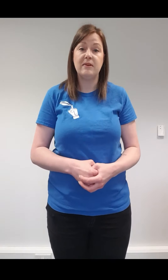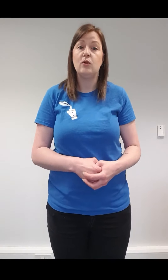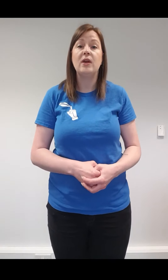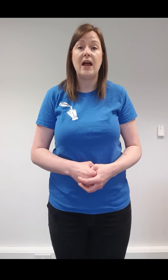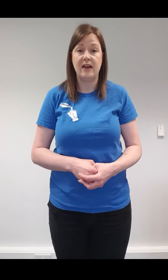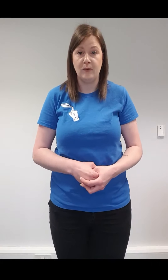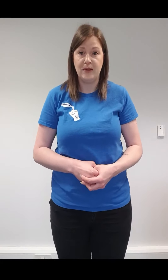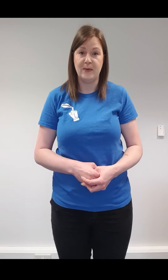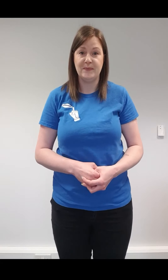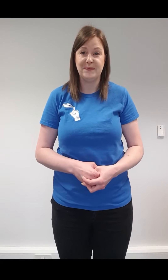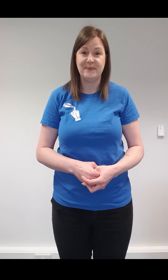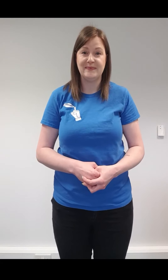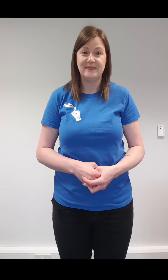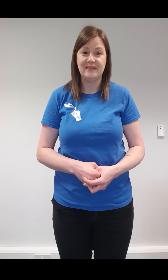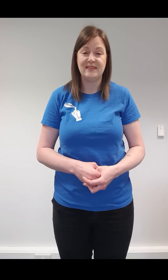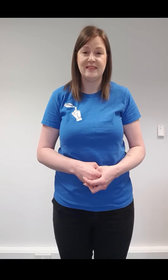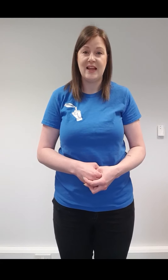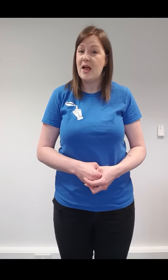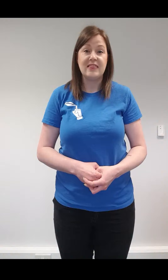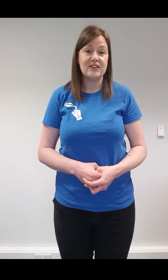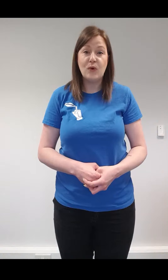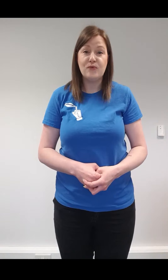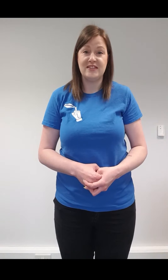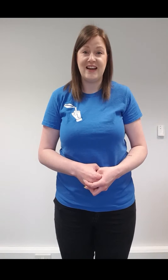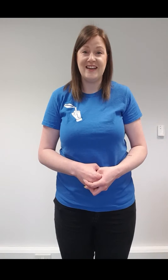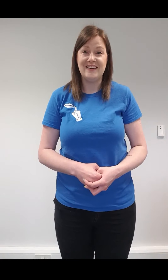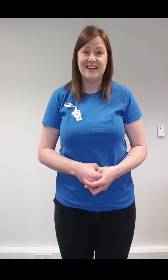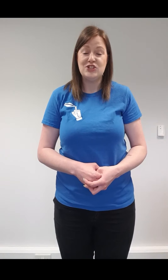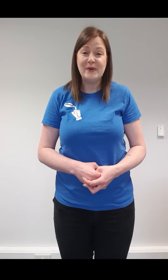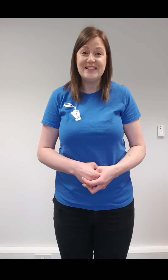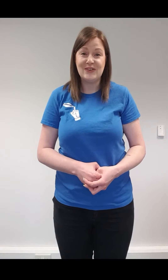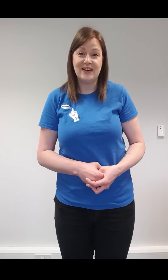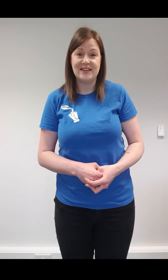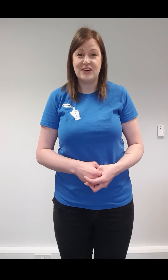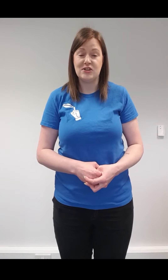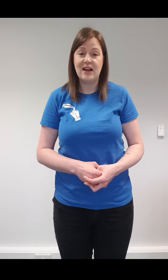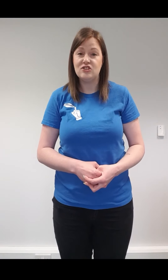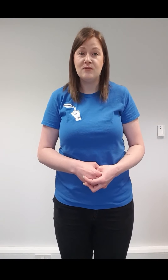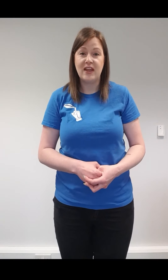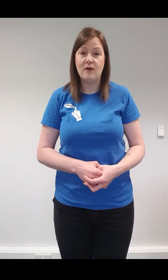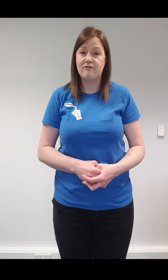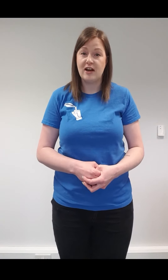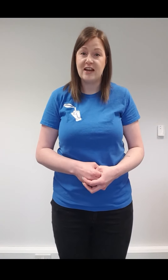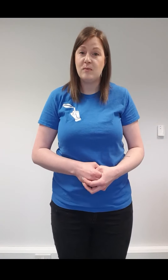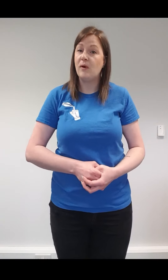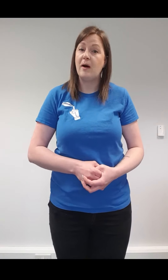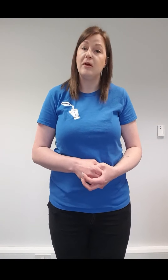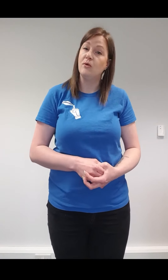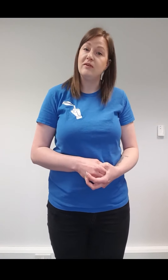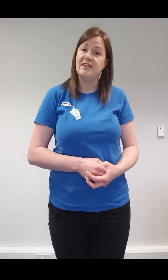who can help you. That's all for today. Join us on our next session, and don't forget, on Friday we will upload all of these